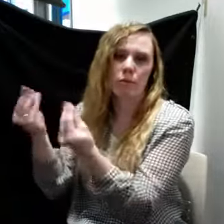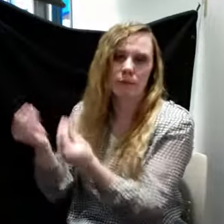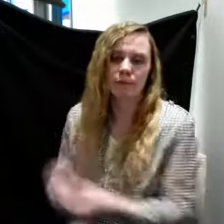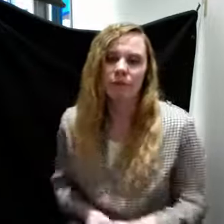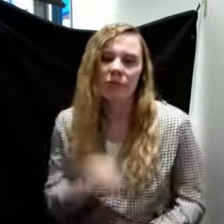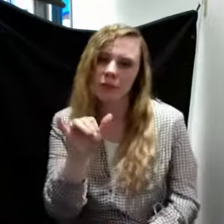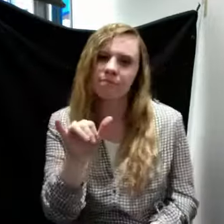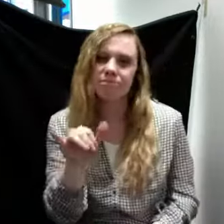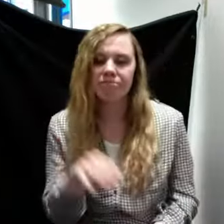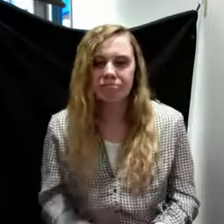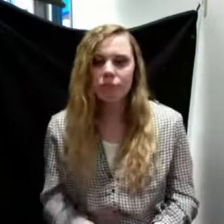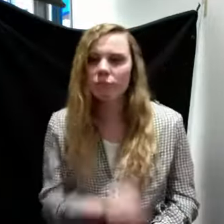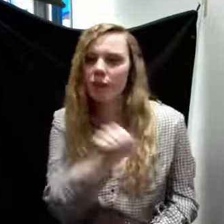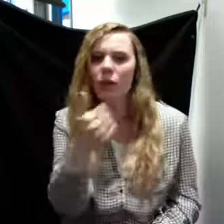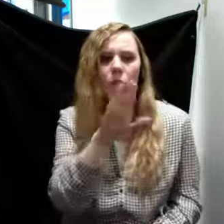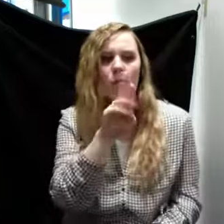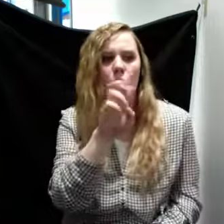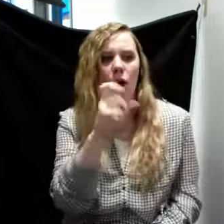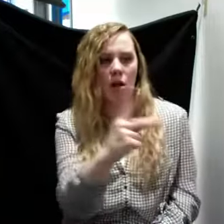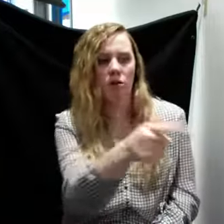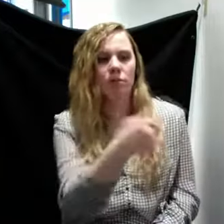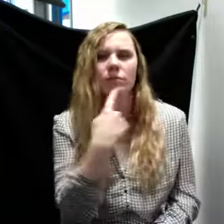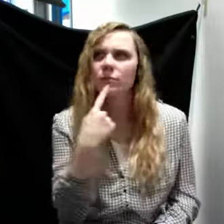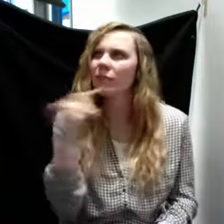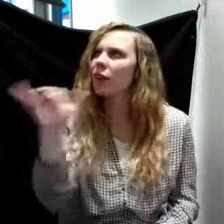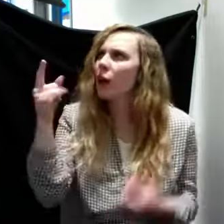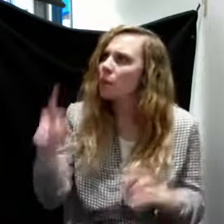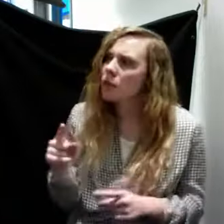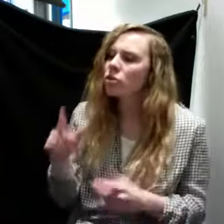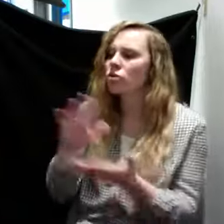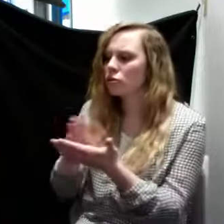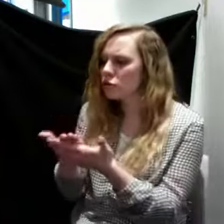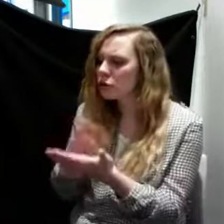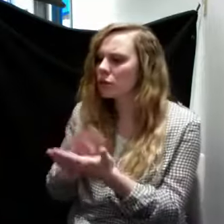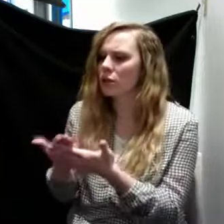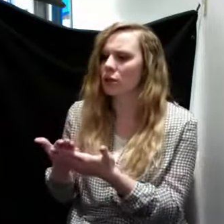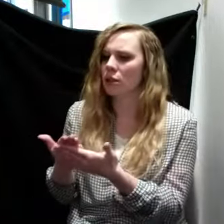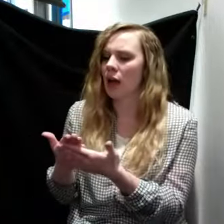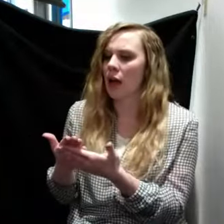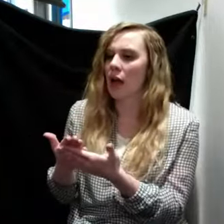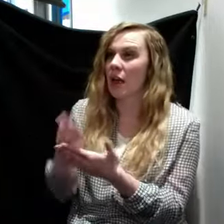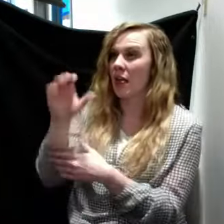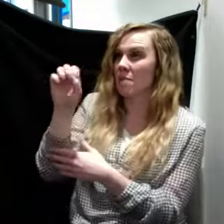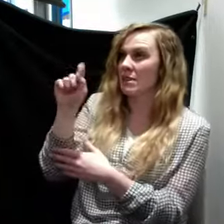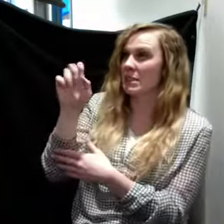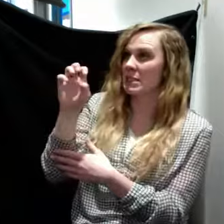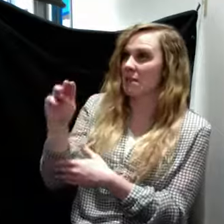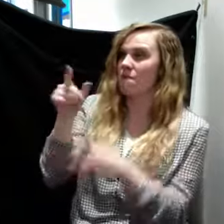one. Right? Like when you're cooking and the steam from the pan hits the lid. Okay, that's one.